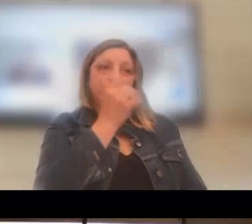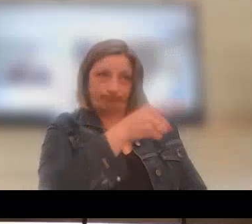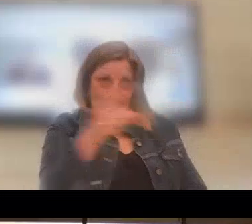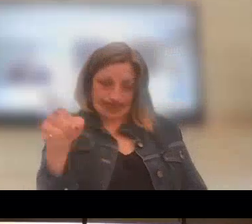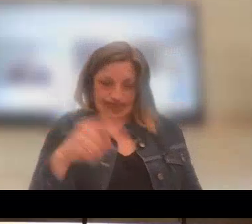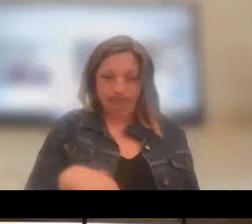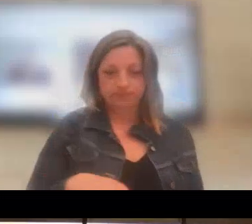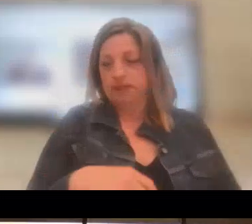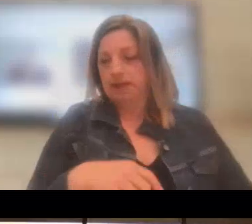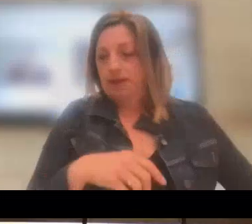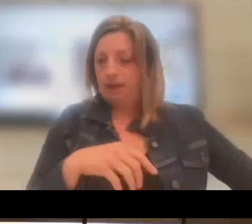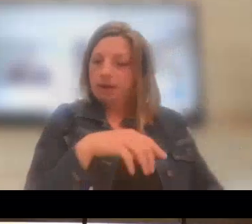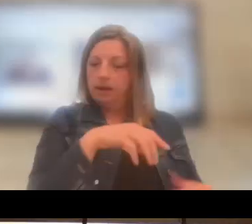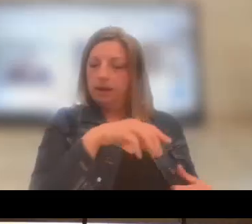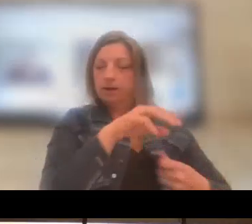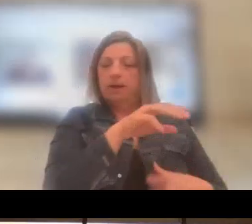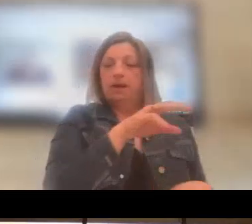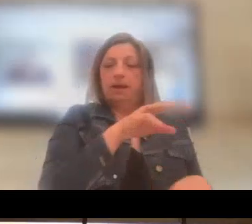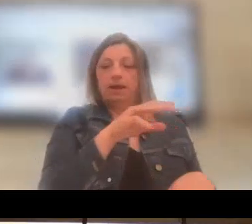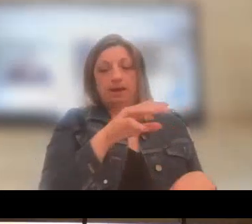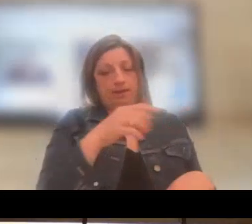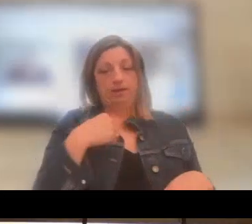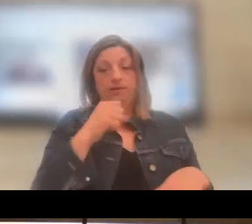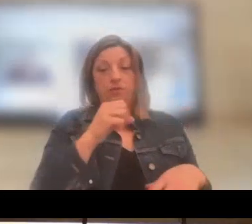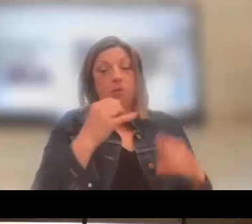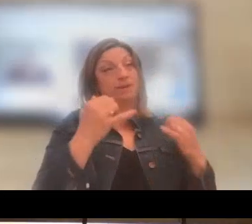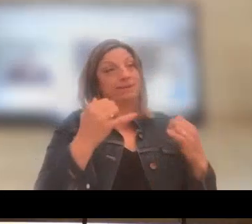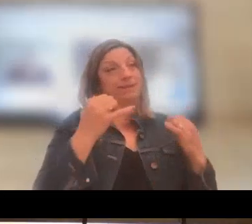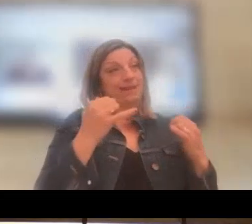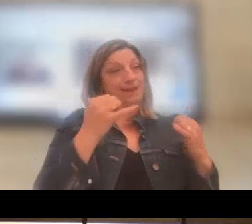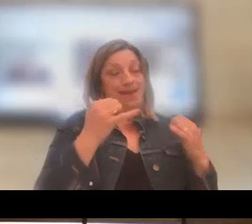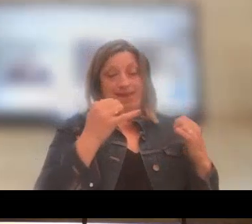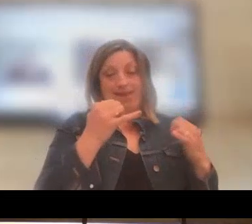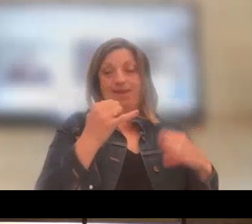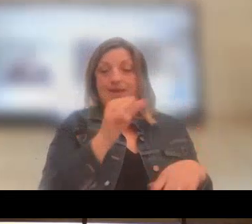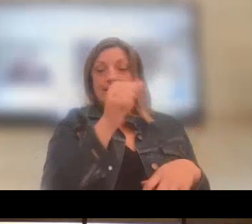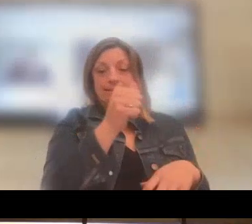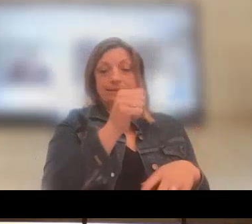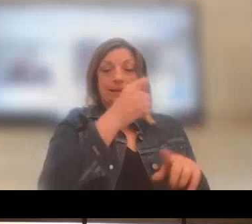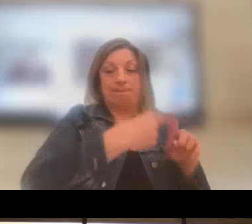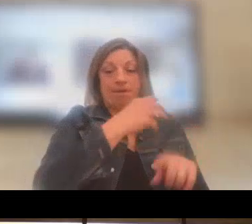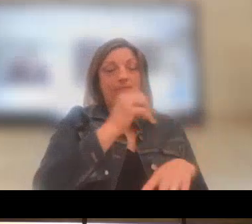that's not true. You would be wrong if you thought that. So